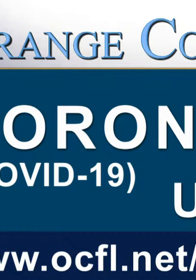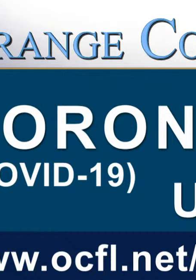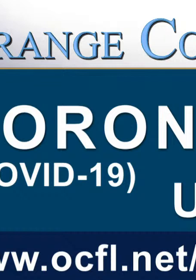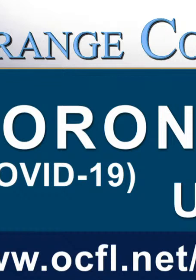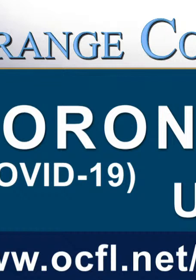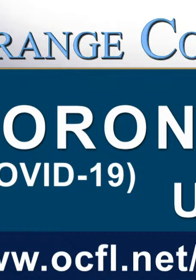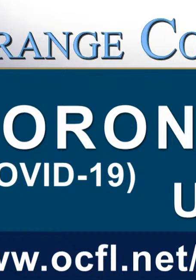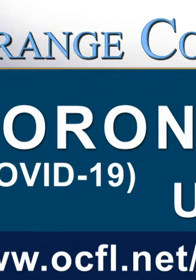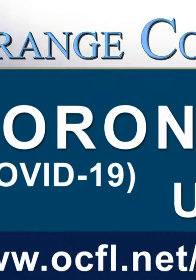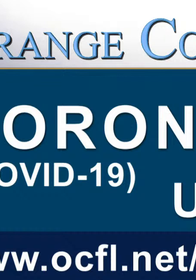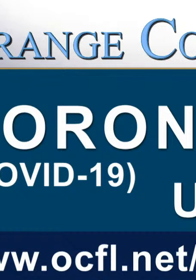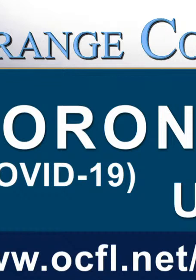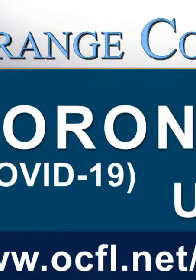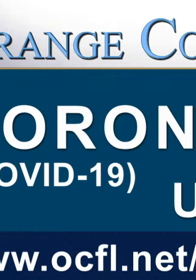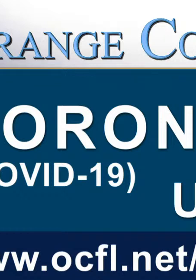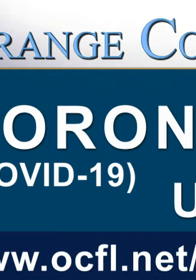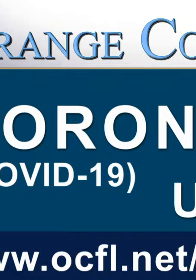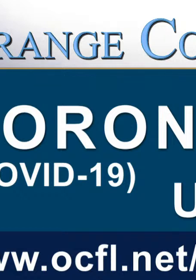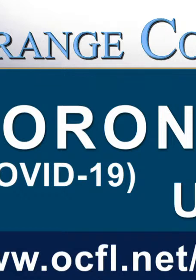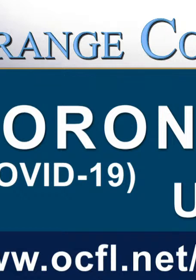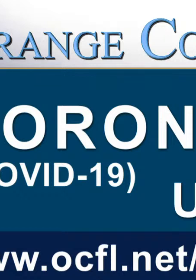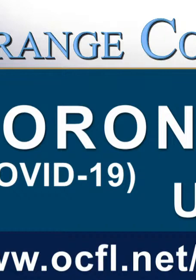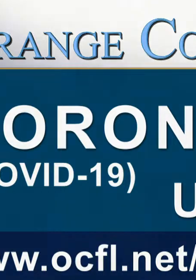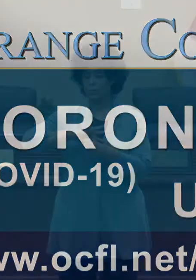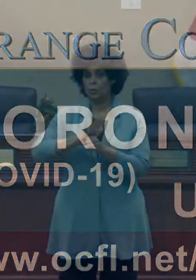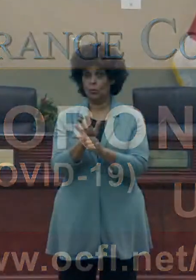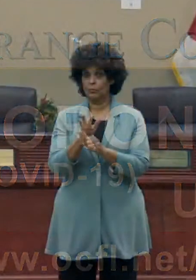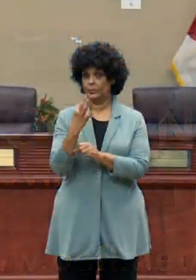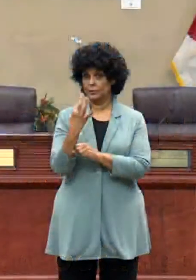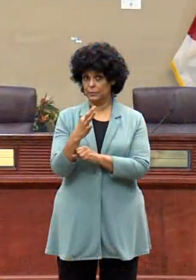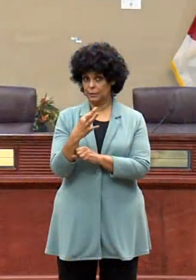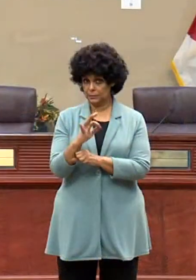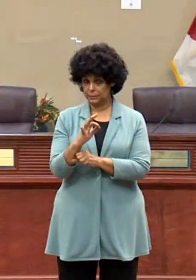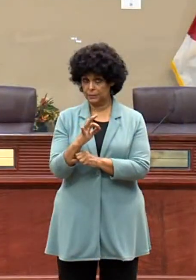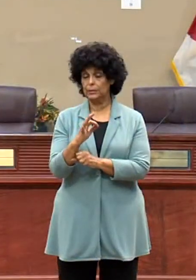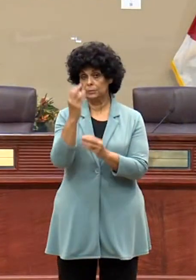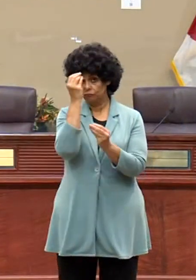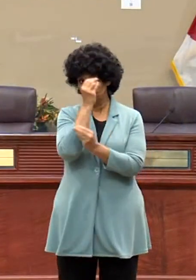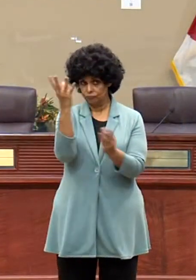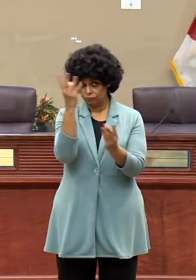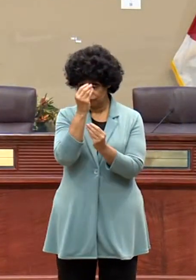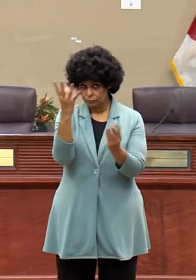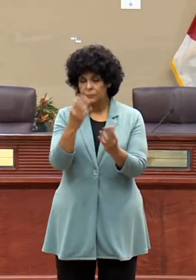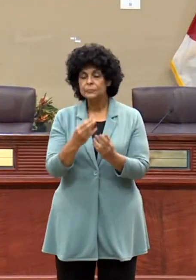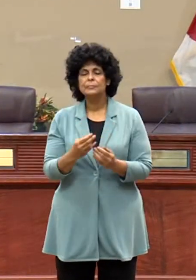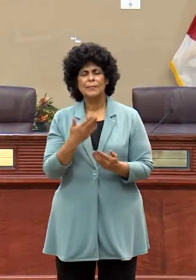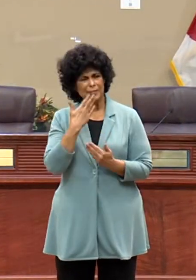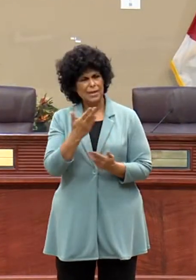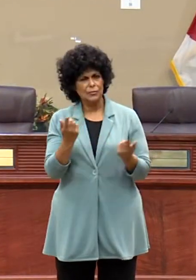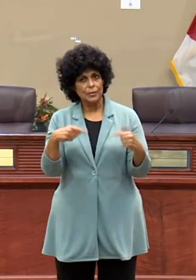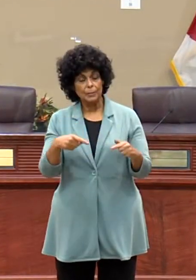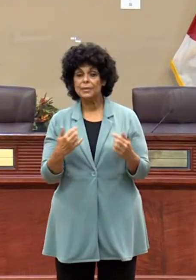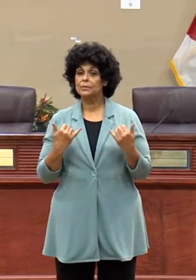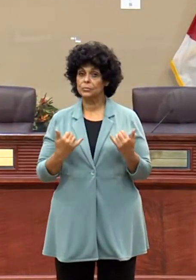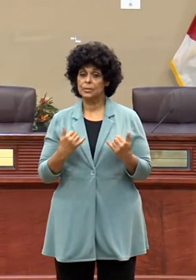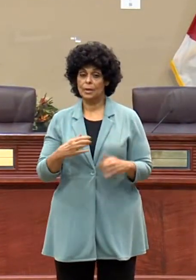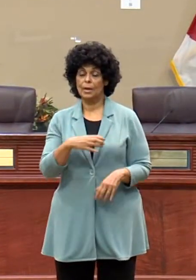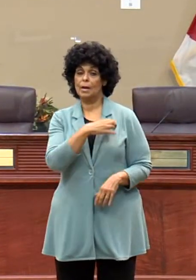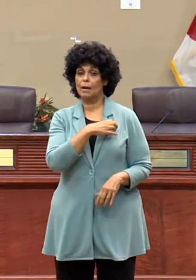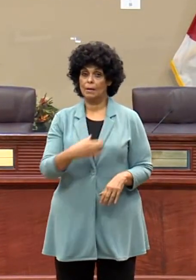Everyone, thanks so much for joining us for this Wednesday's COVID-19 press briefing. We thank you so much for being with us. Today, Mayor Demings will